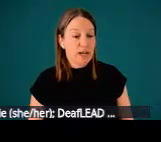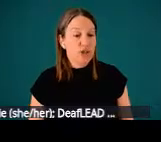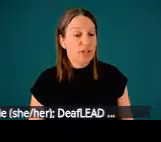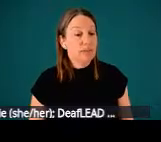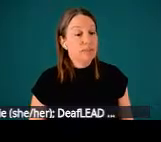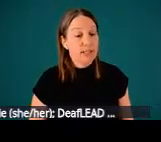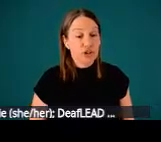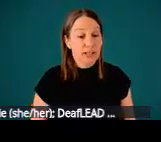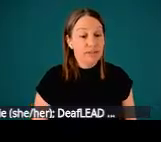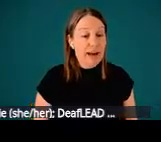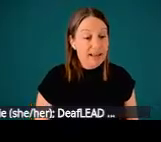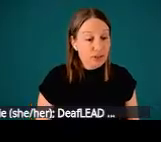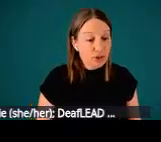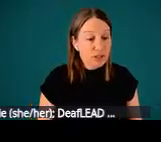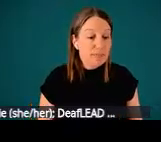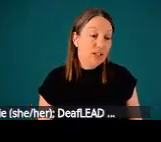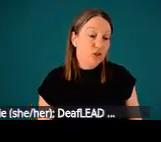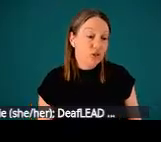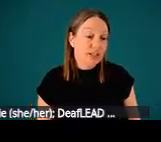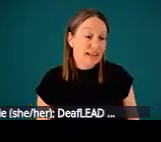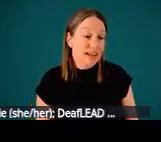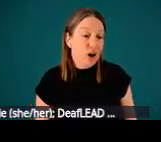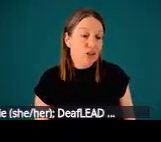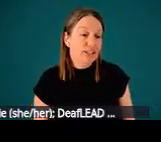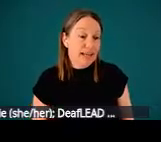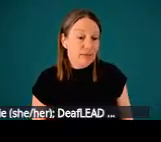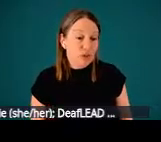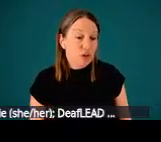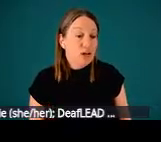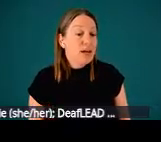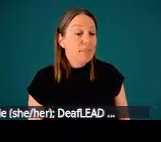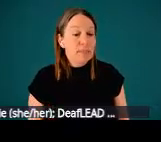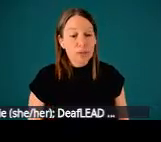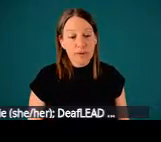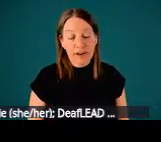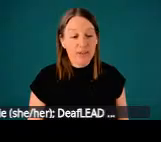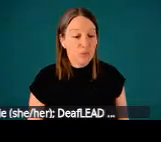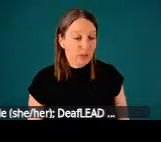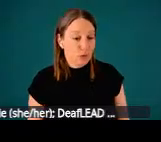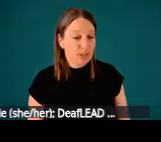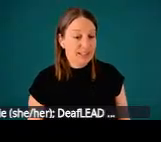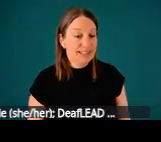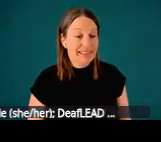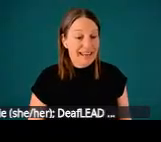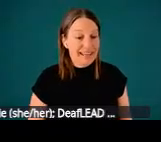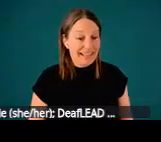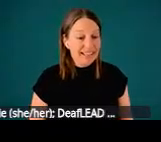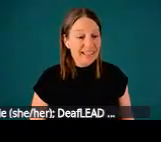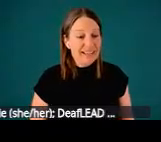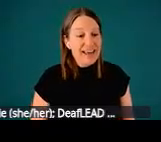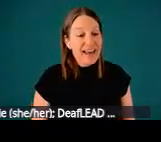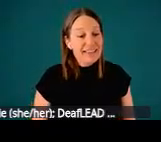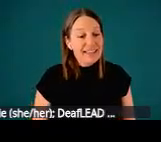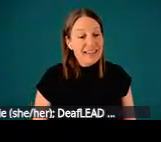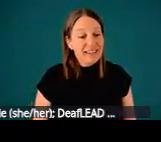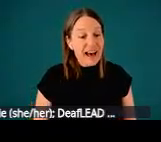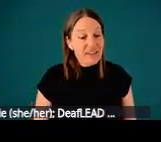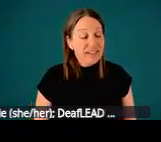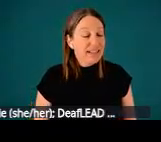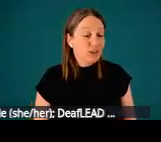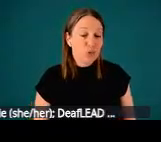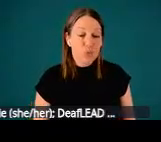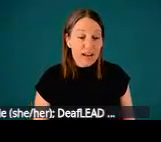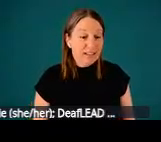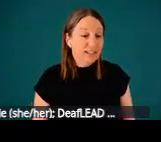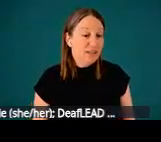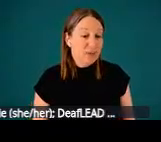the situation potentially faster and making sure that they are safer, being able to provide the resources that they need. And then